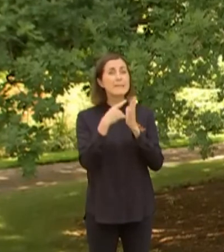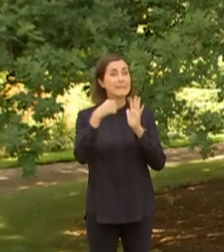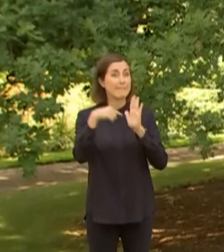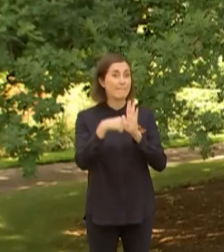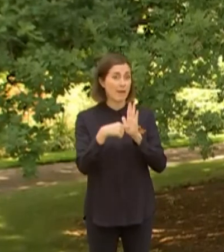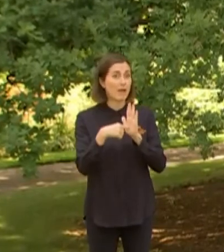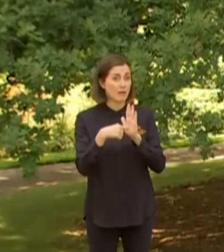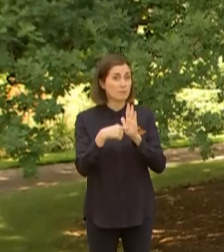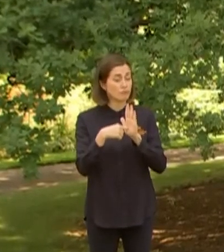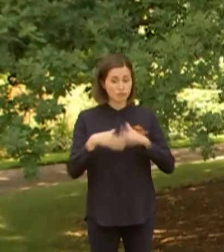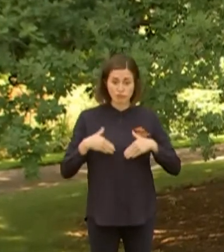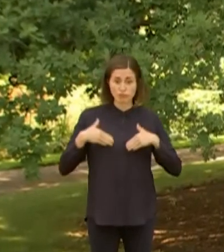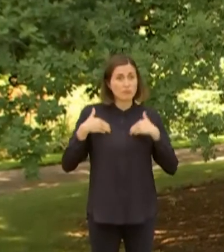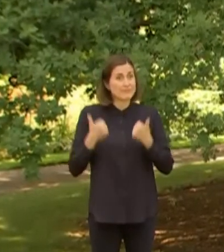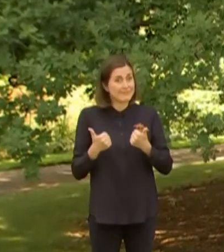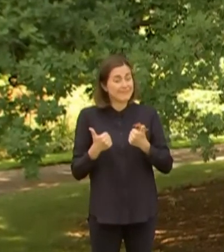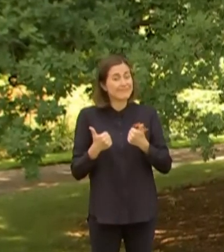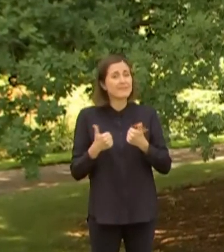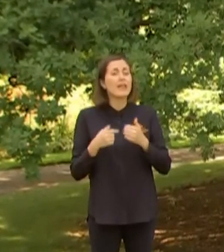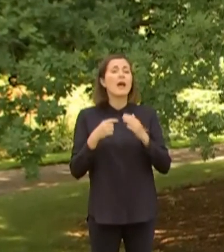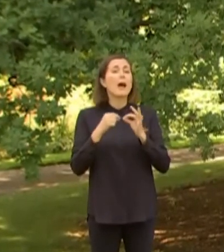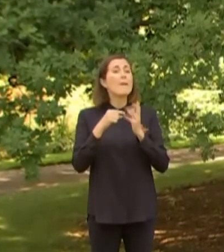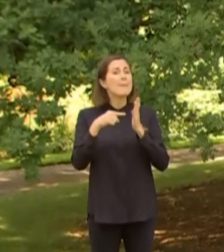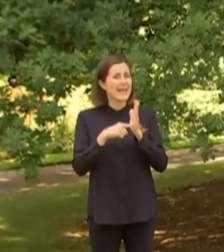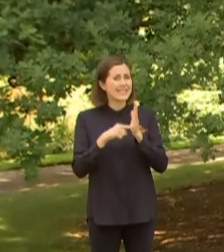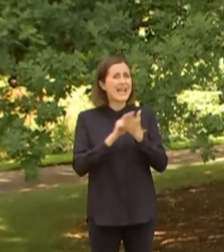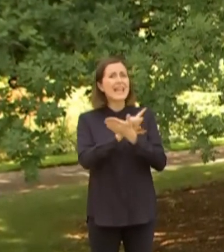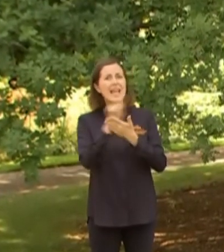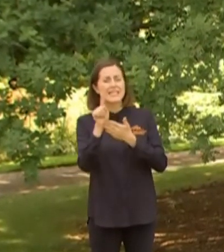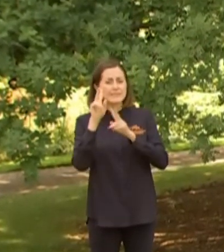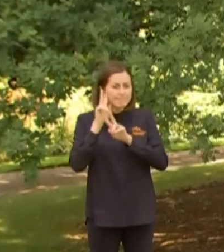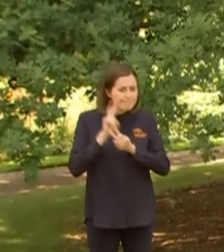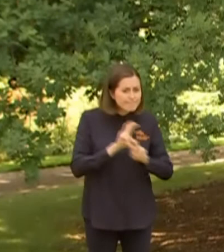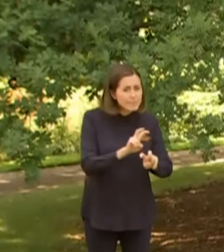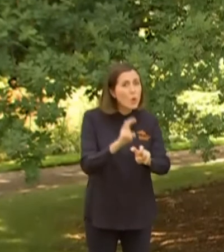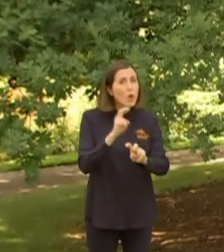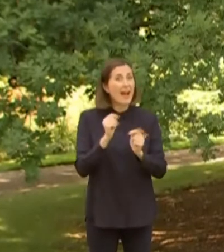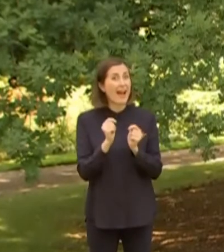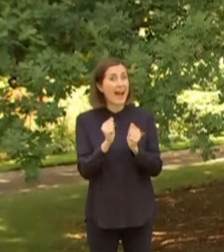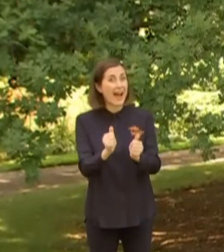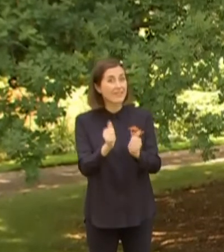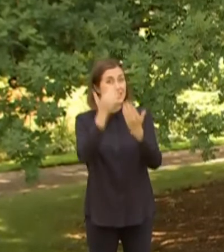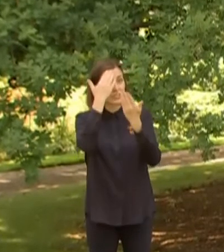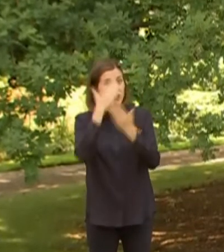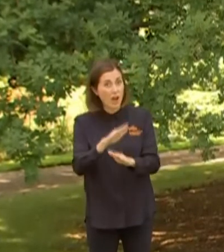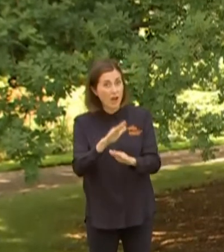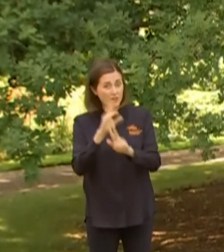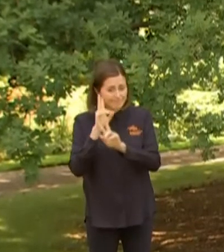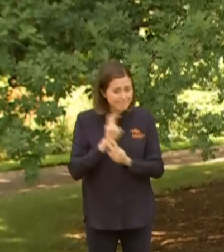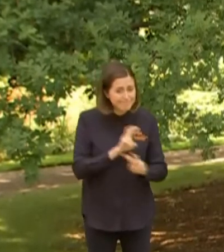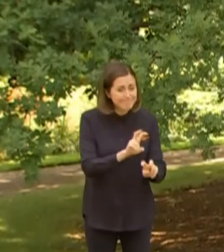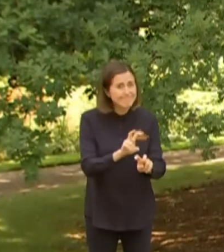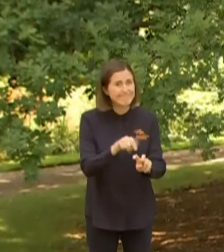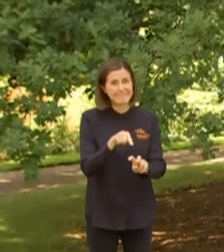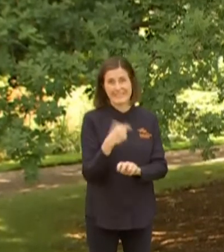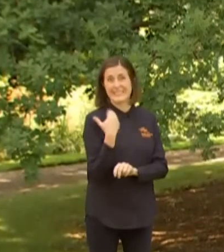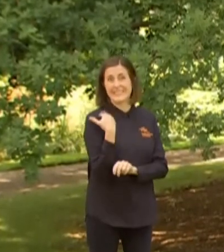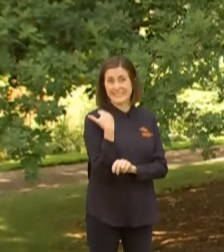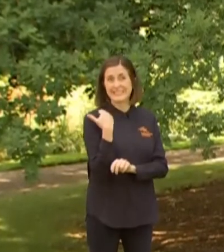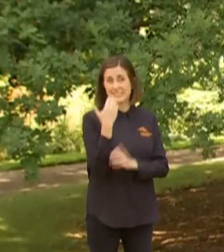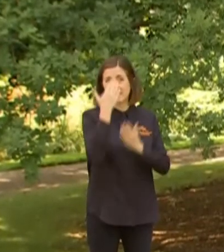September, but the coroner will look at this, but our advice is that she's passed away very